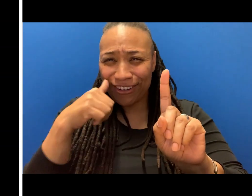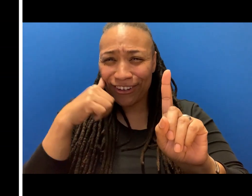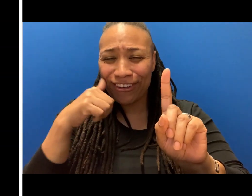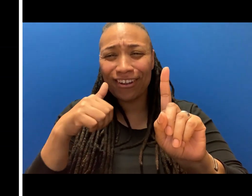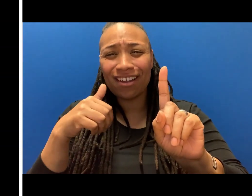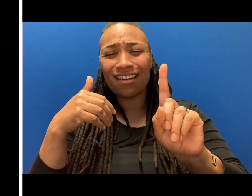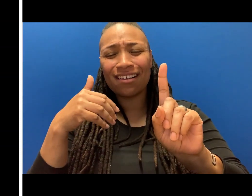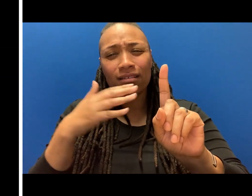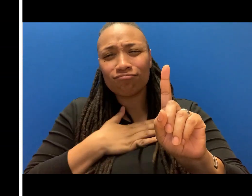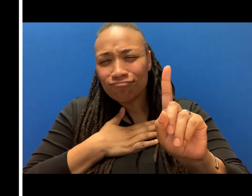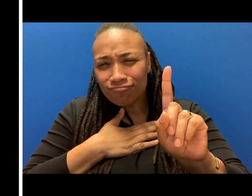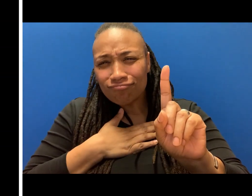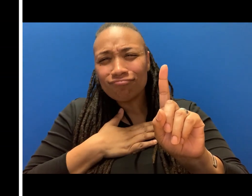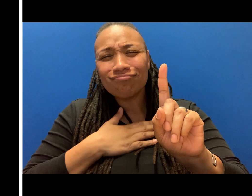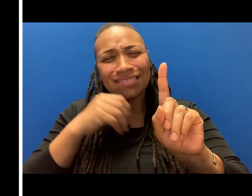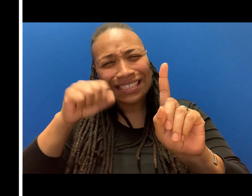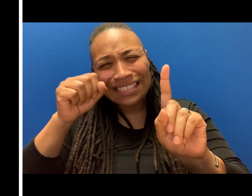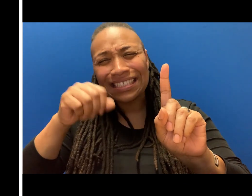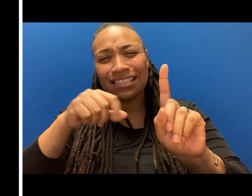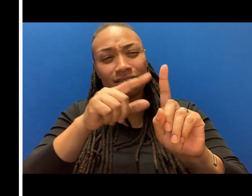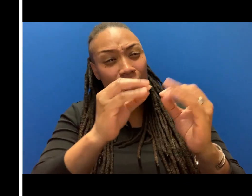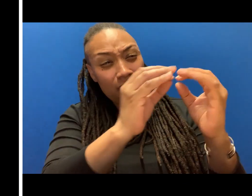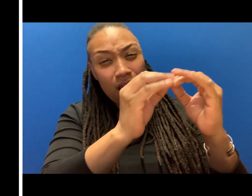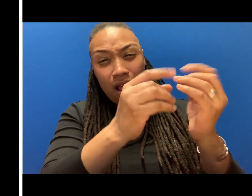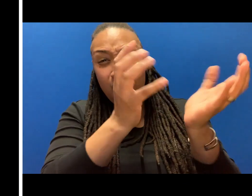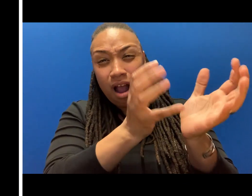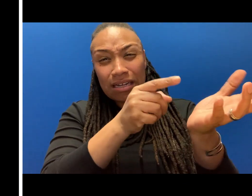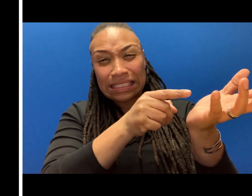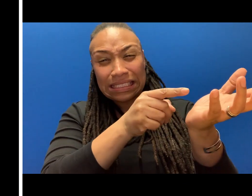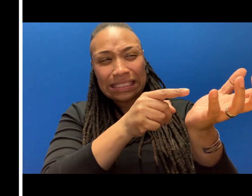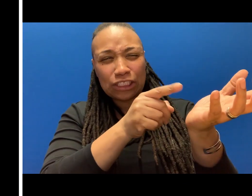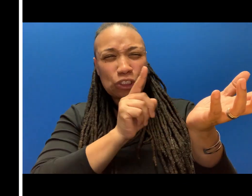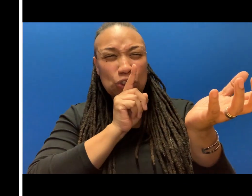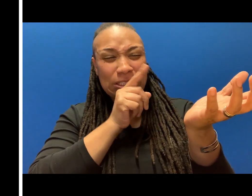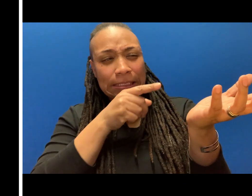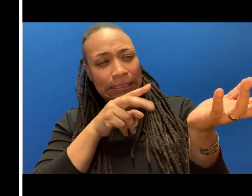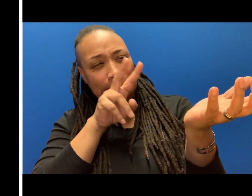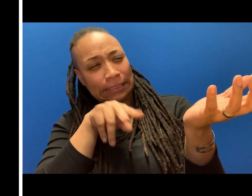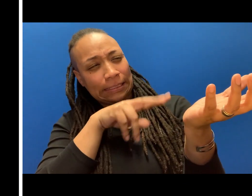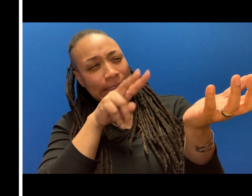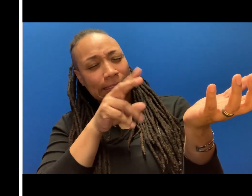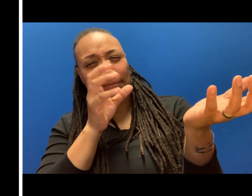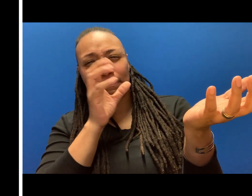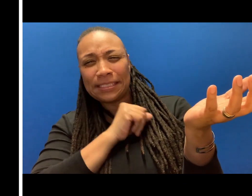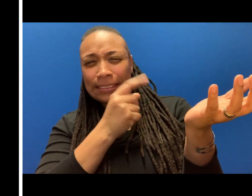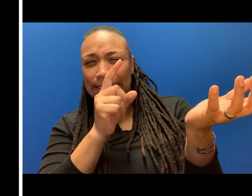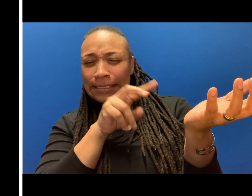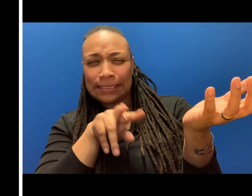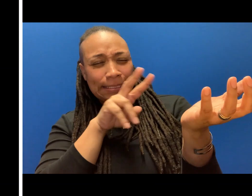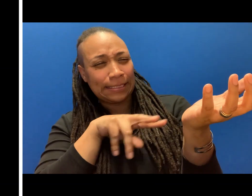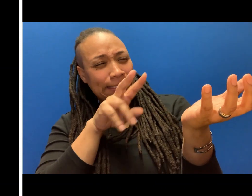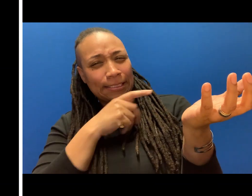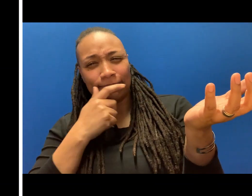and she's doing something, and so I appreciate it. But here's where conversations with white people miss the